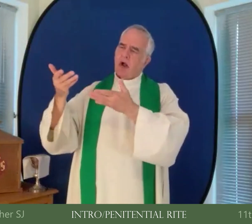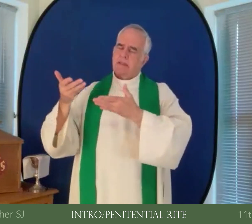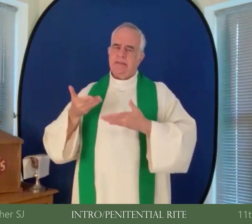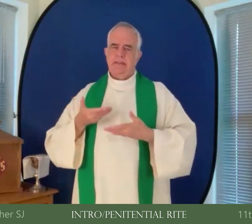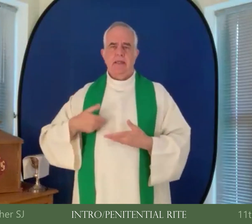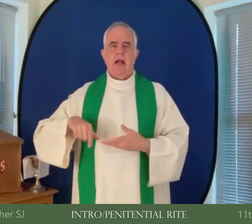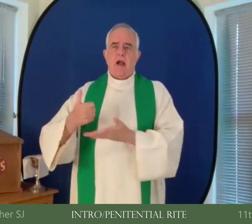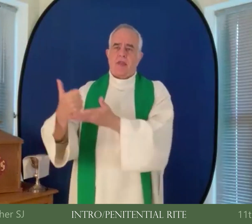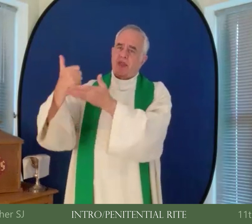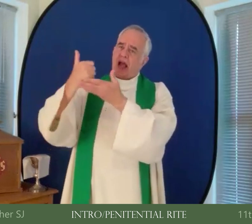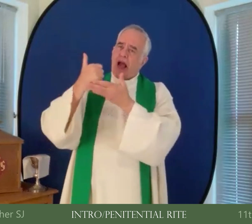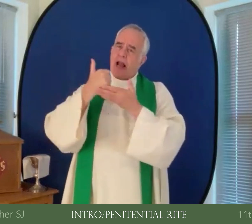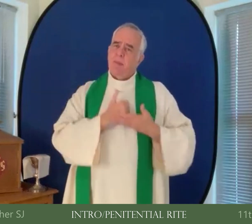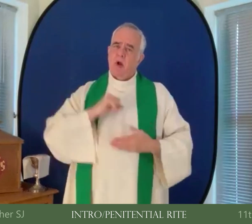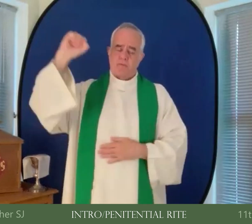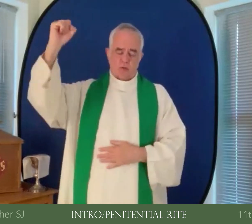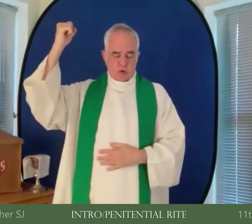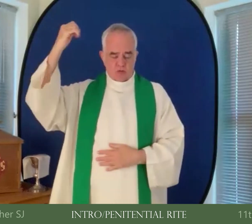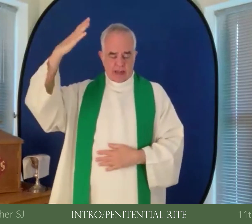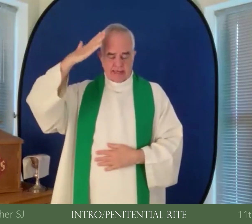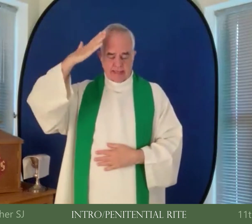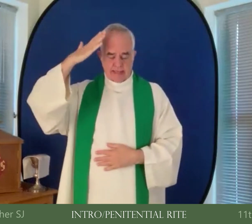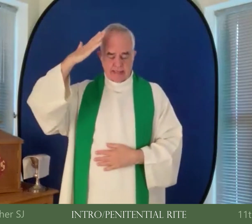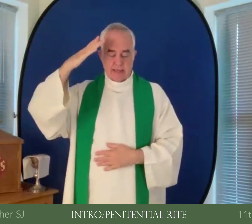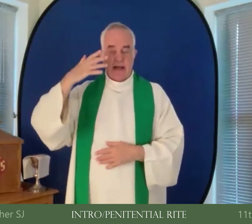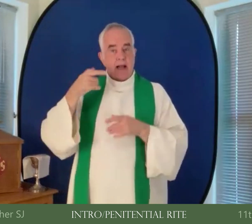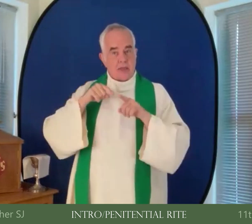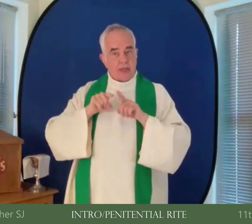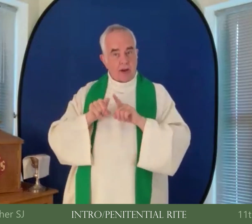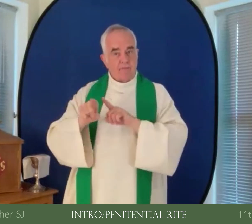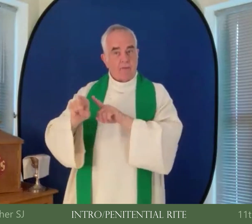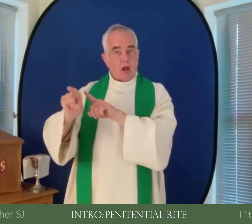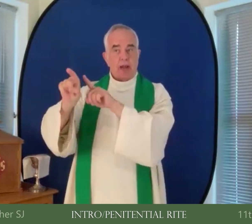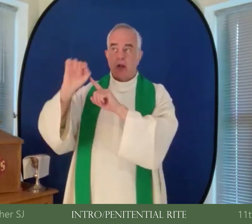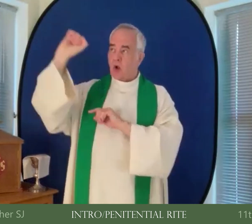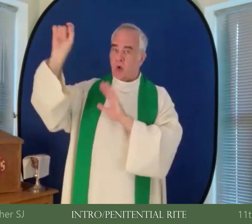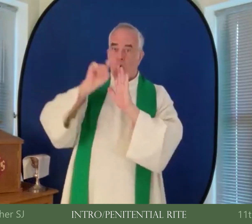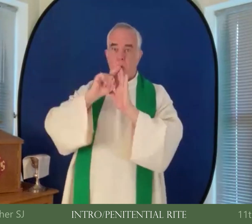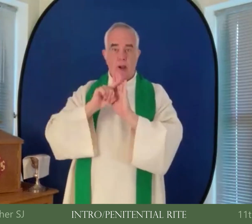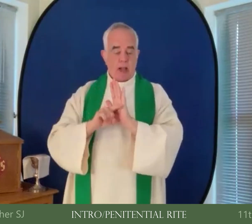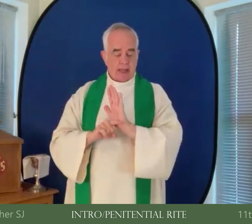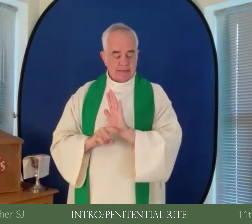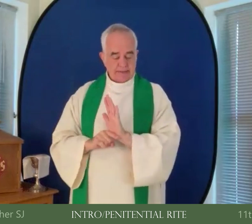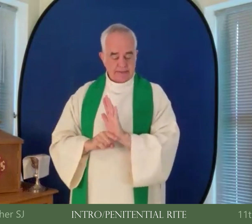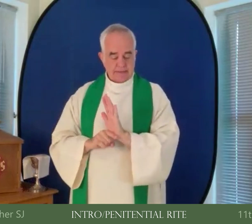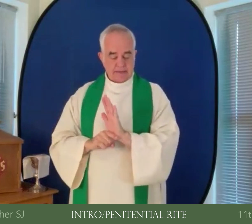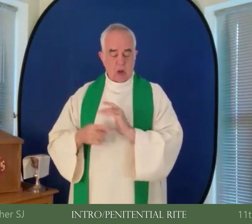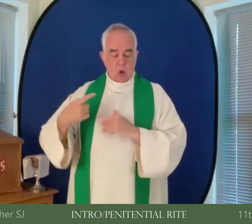Grant the help of your grace, that following your command,